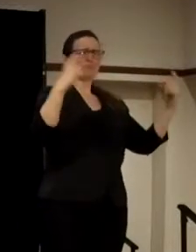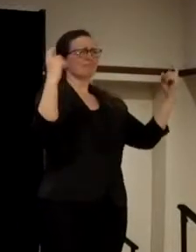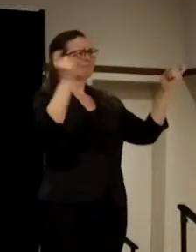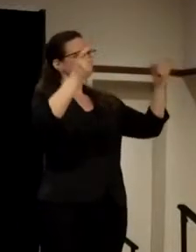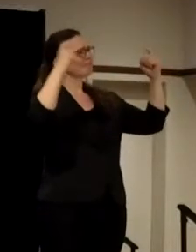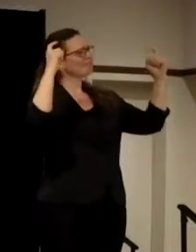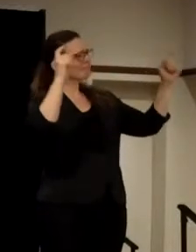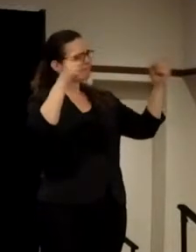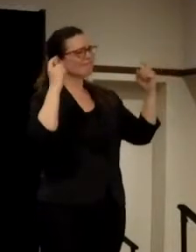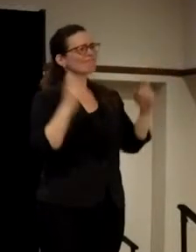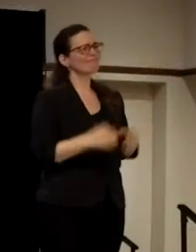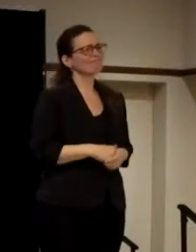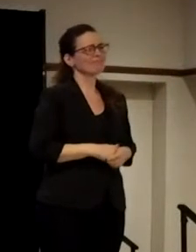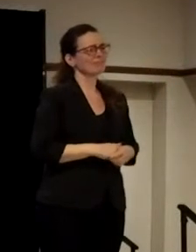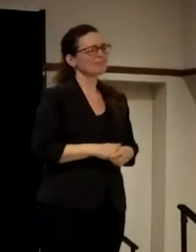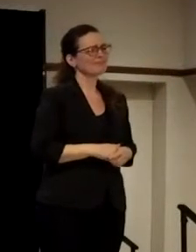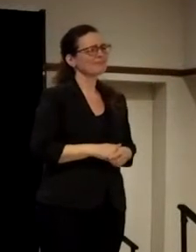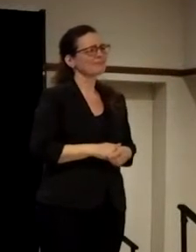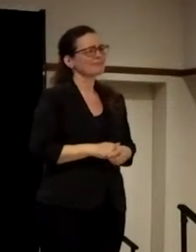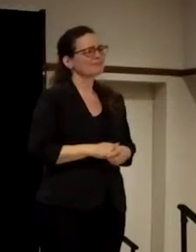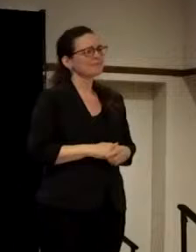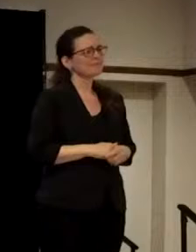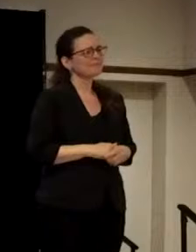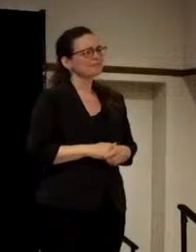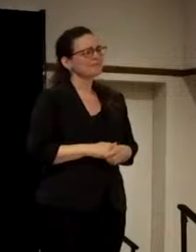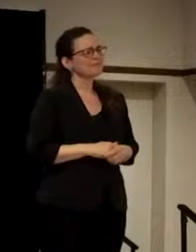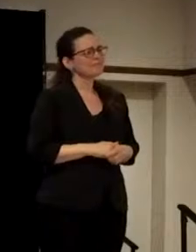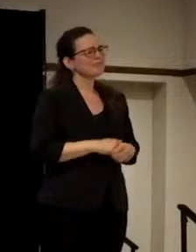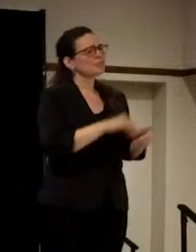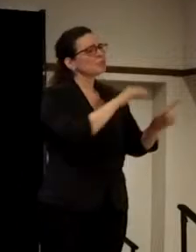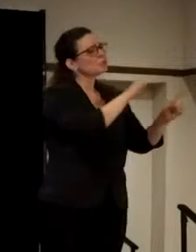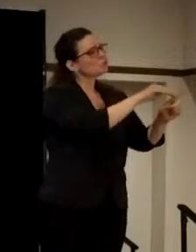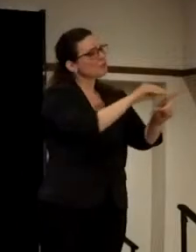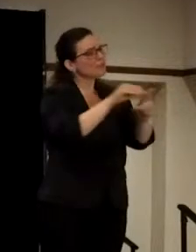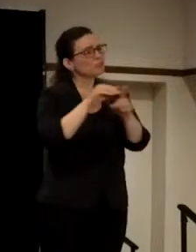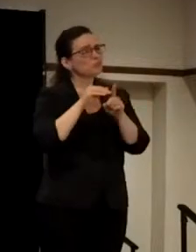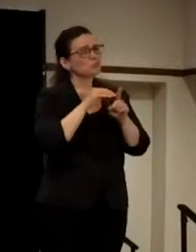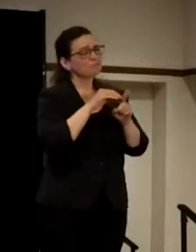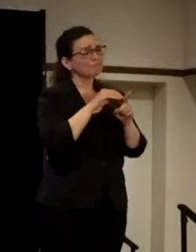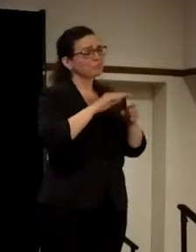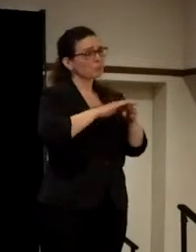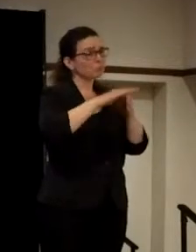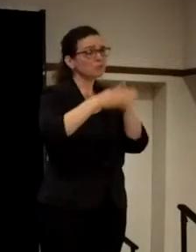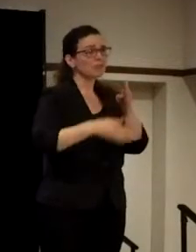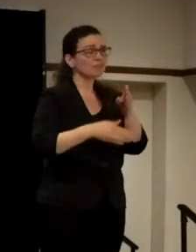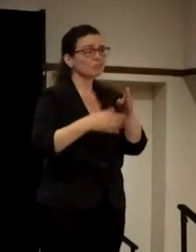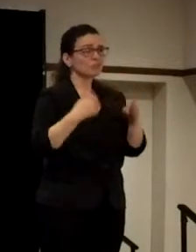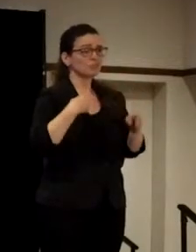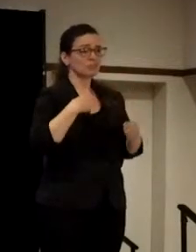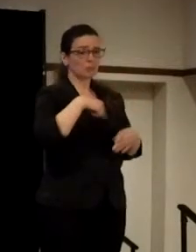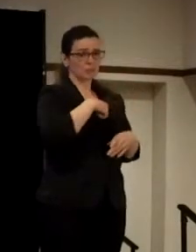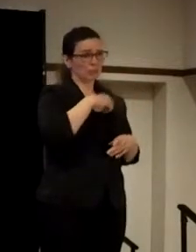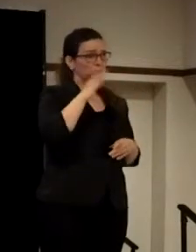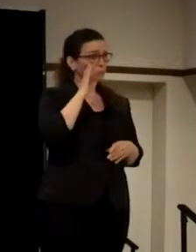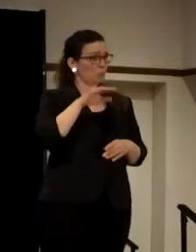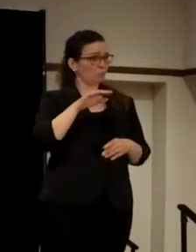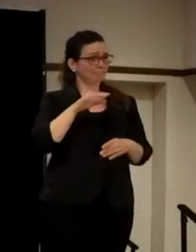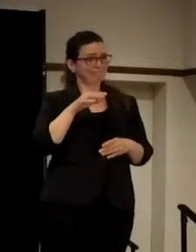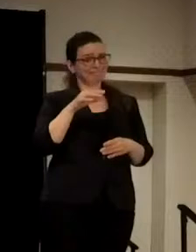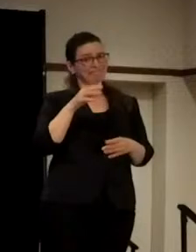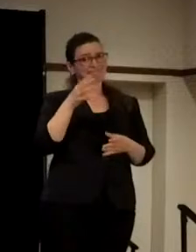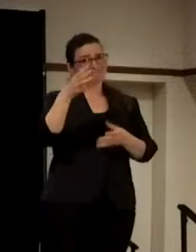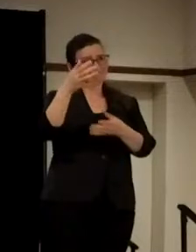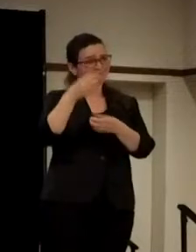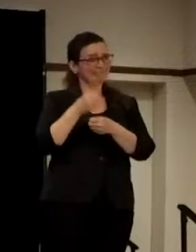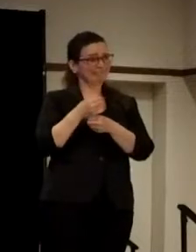So, mind everybody on weekends, we don't give out hospital or death data. We save that for Mondays now so